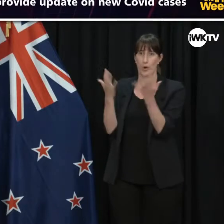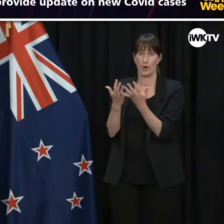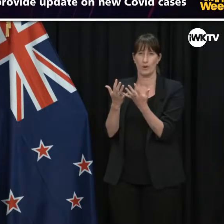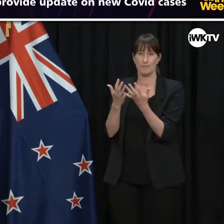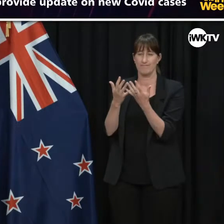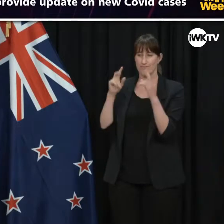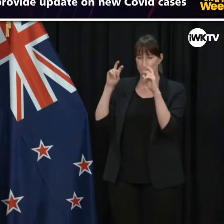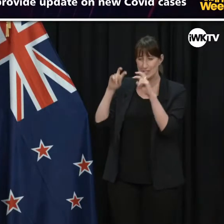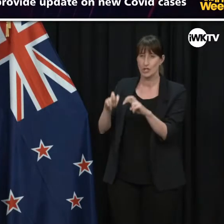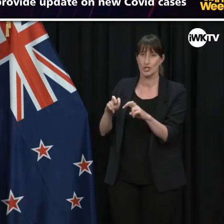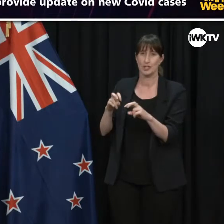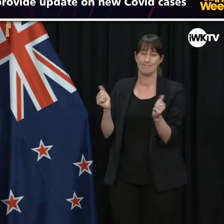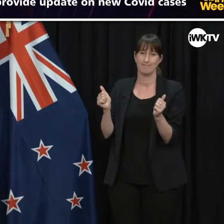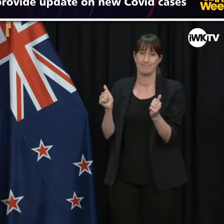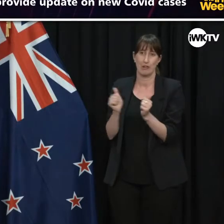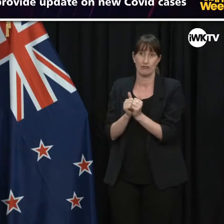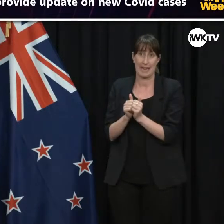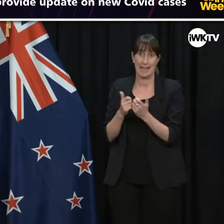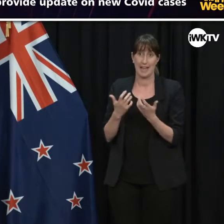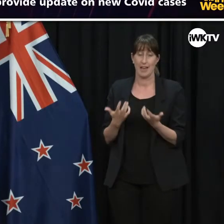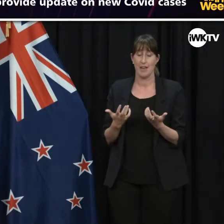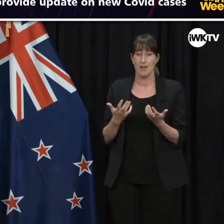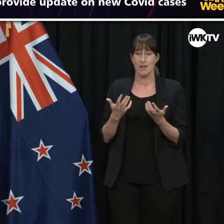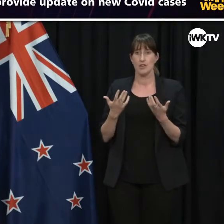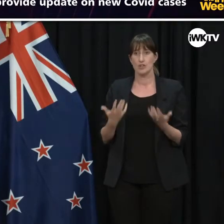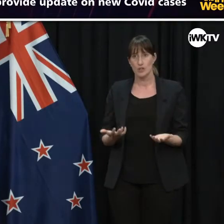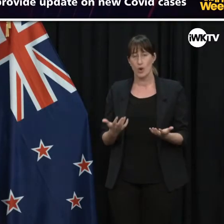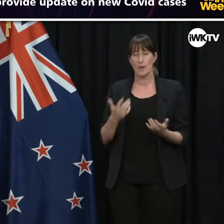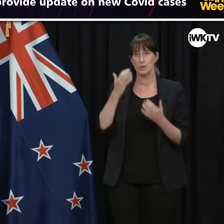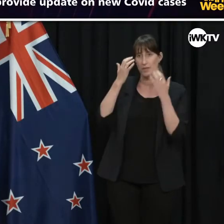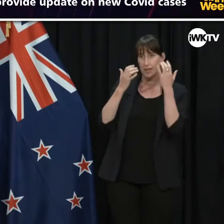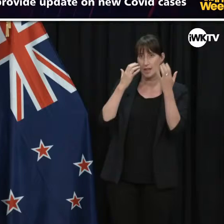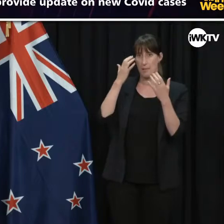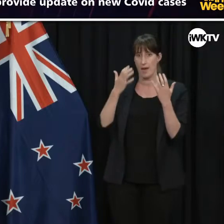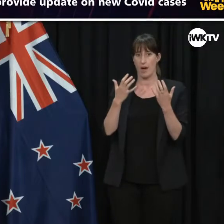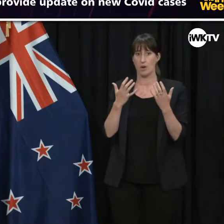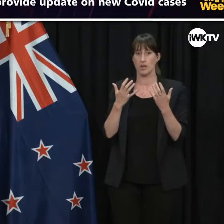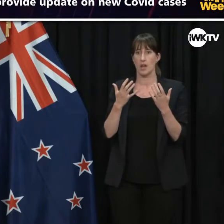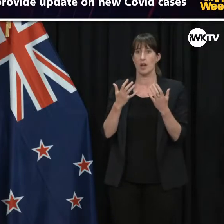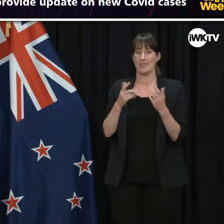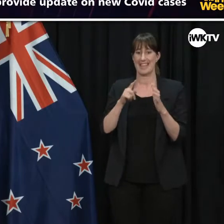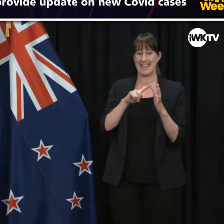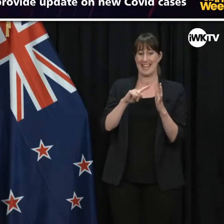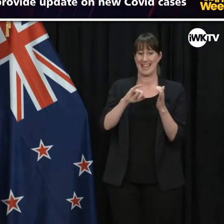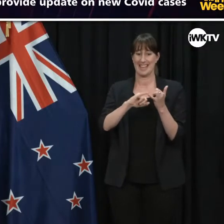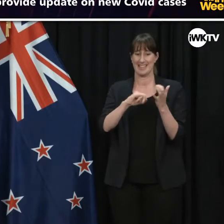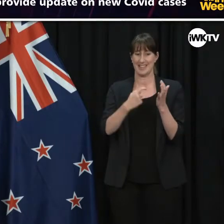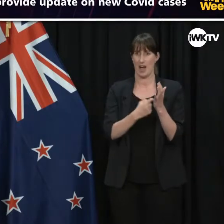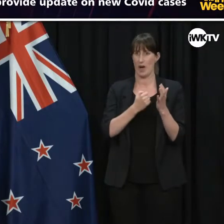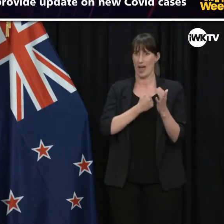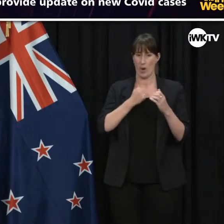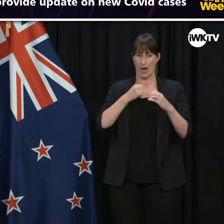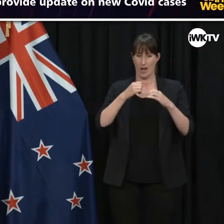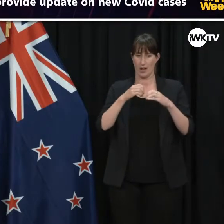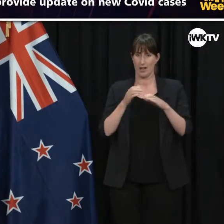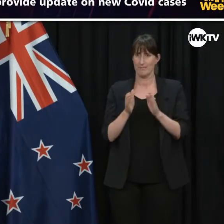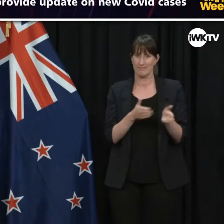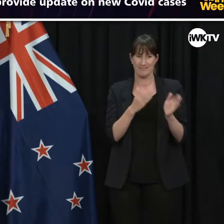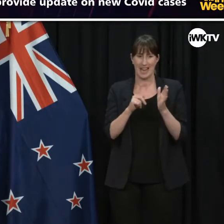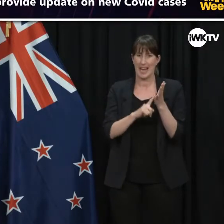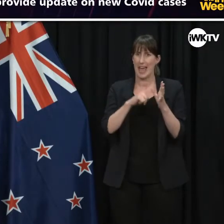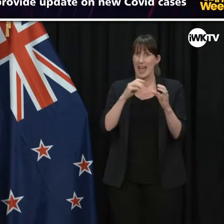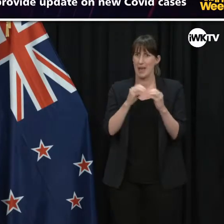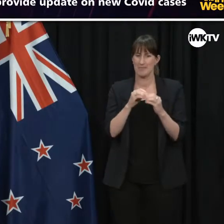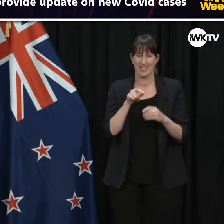being more regularly tested, on the capacity to process all of those tests and what that would ultimately mean, and whether that increase actually gives us